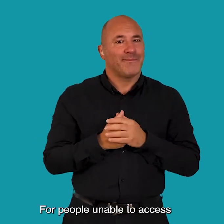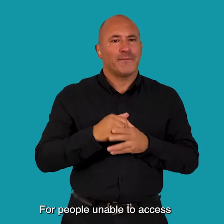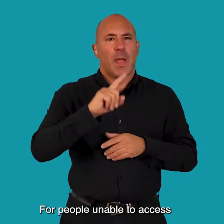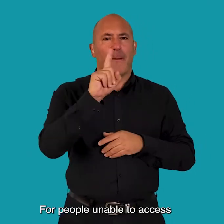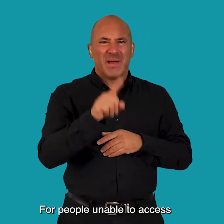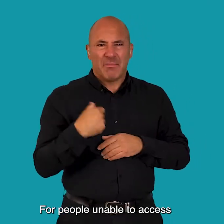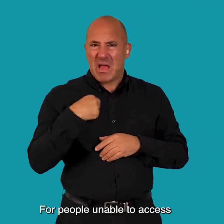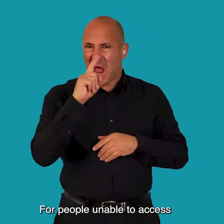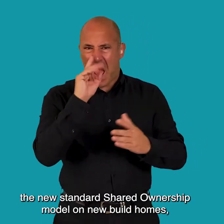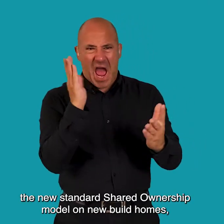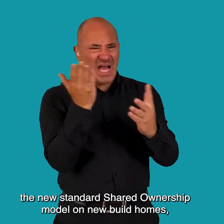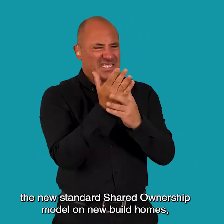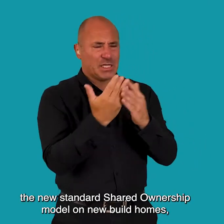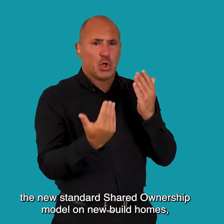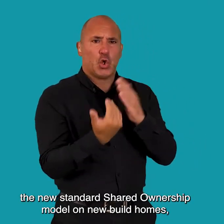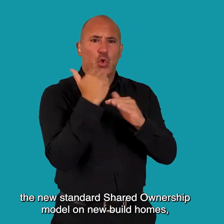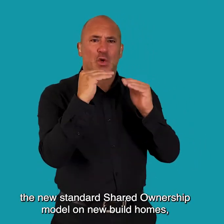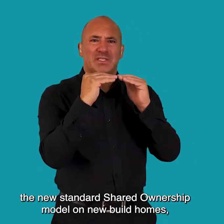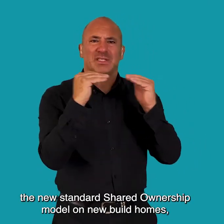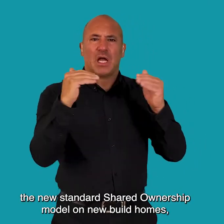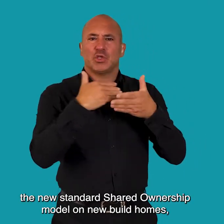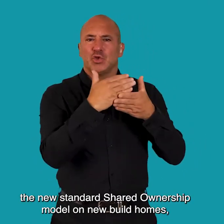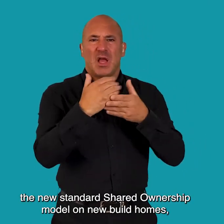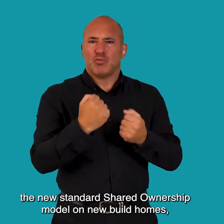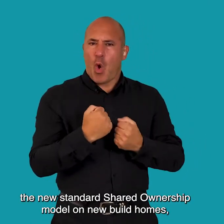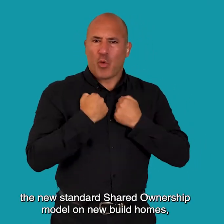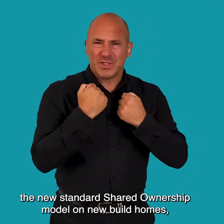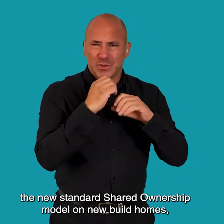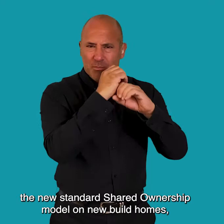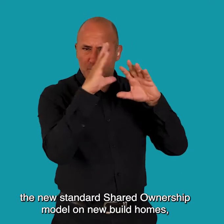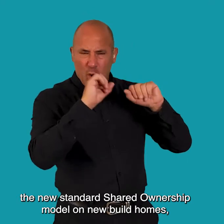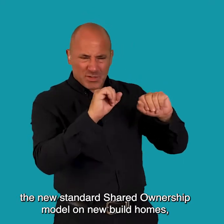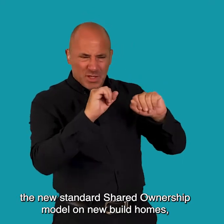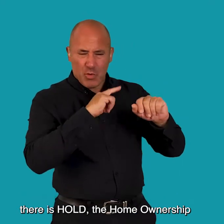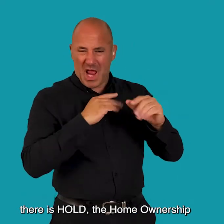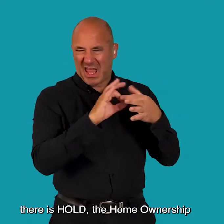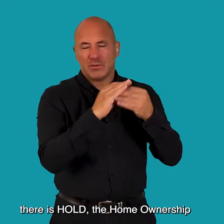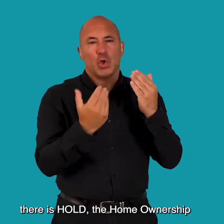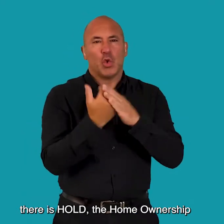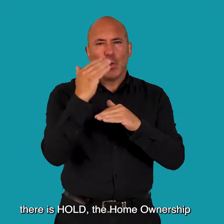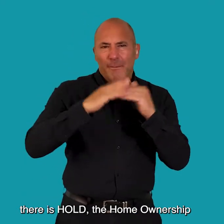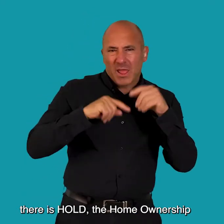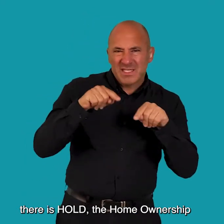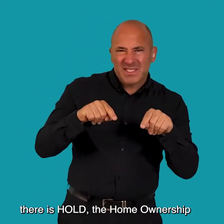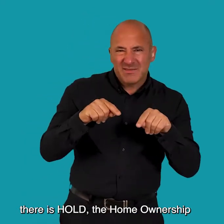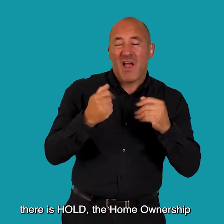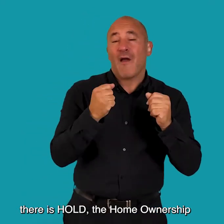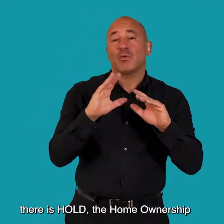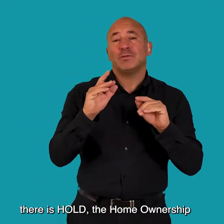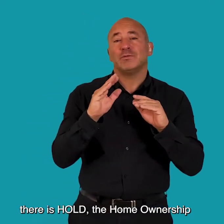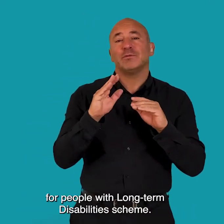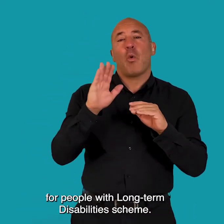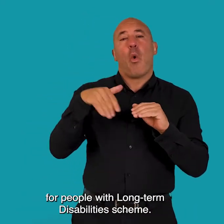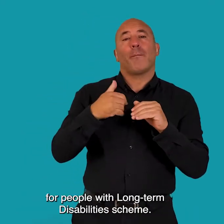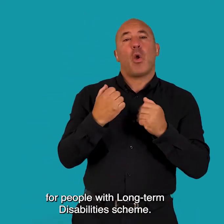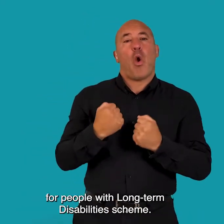unable to access the new standard shared ownership model on new build homes, there is HOLD, the Home Ownership for People with